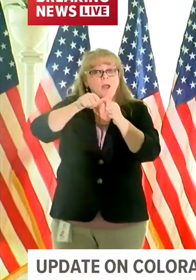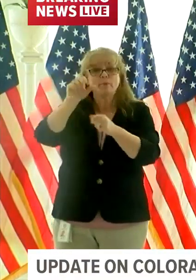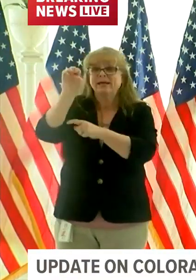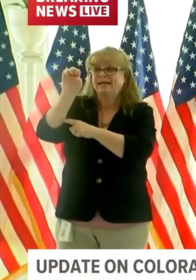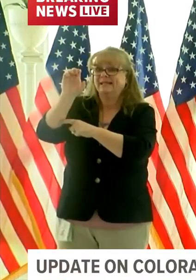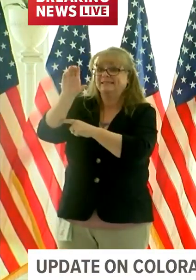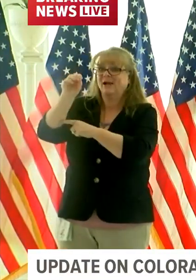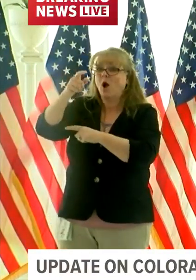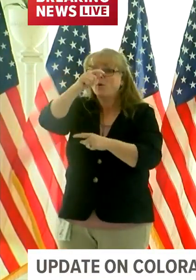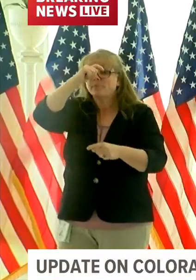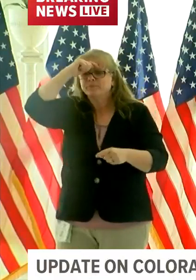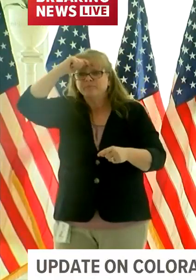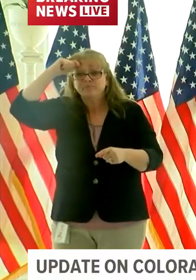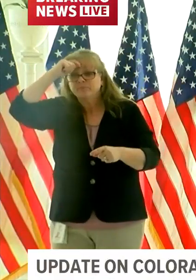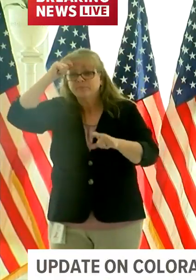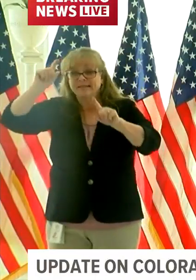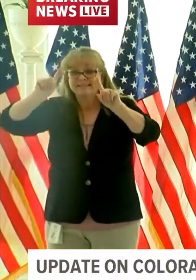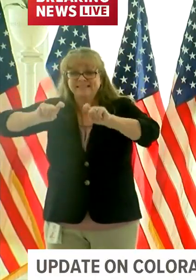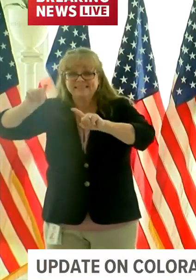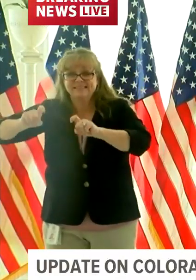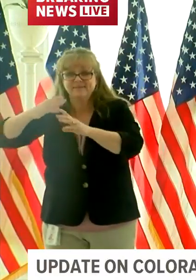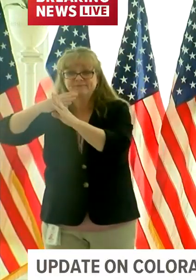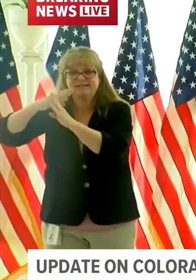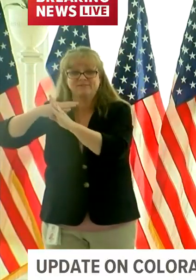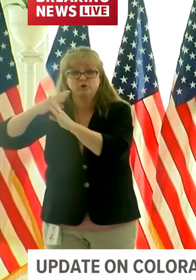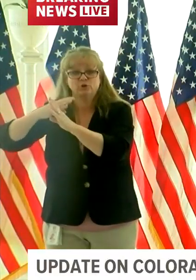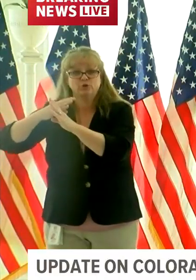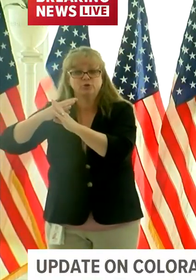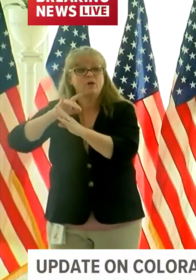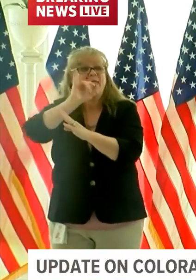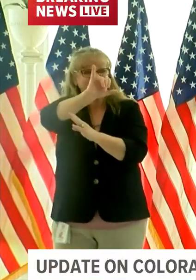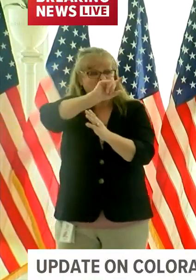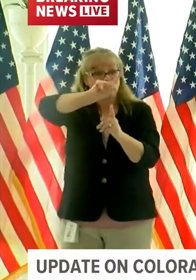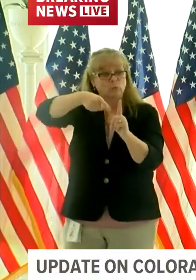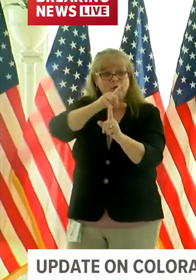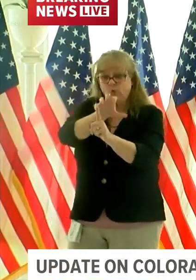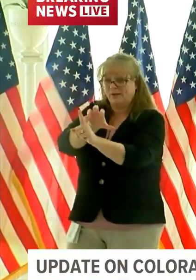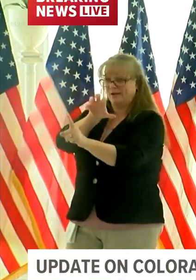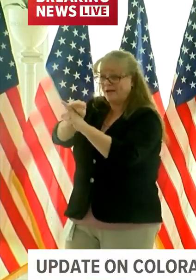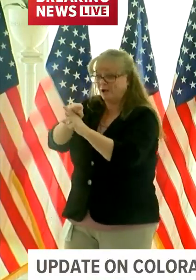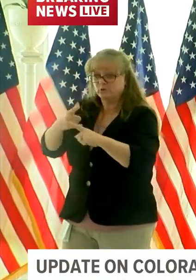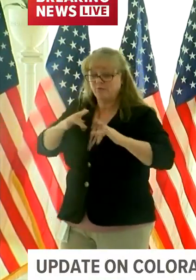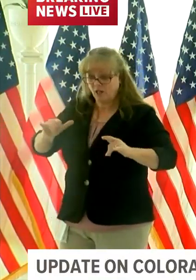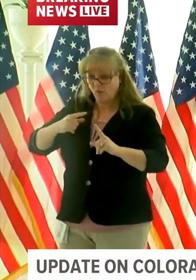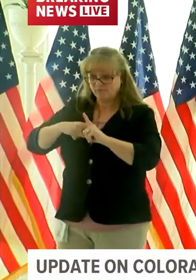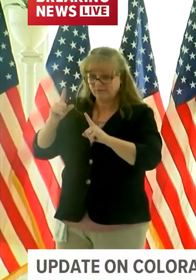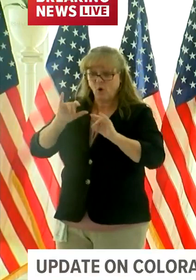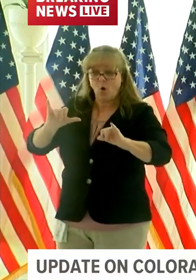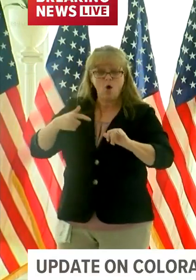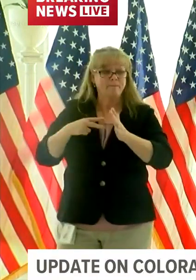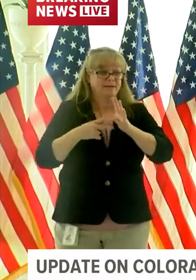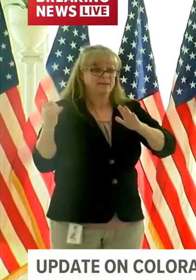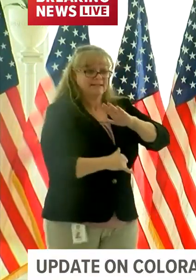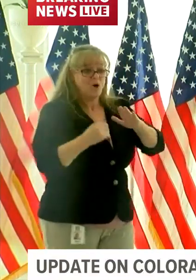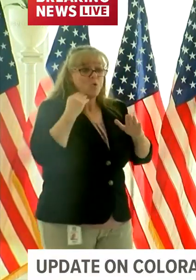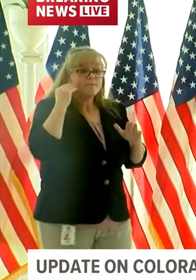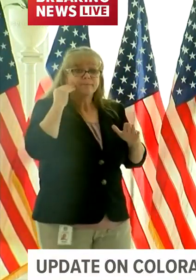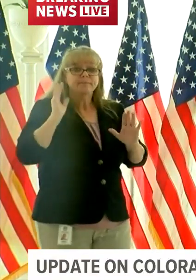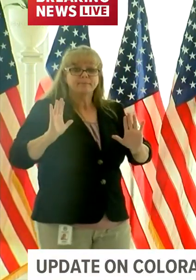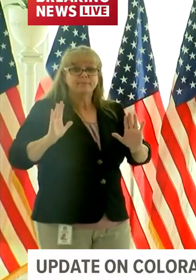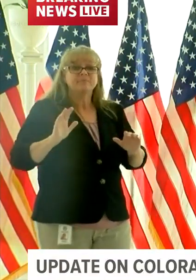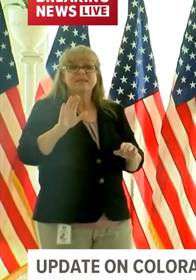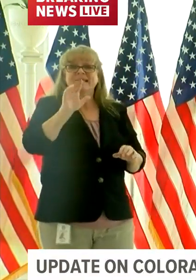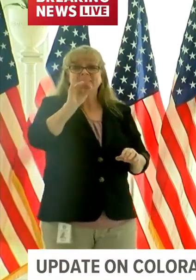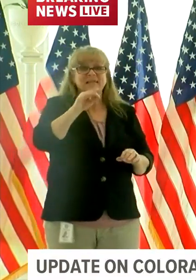able to catch the person that had it there. The temperature was elevated. Otherwise, it might have been another day or two where that person went to